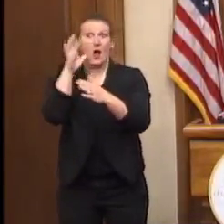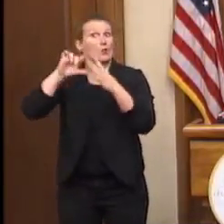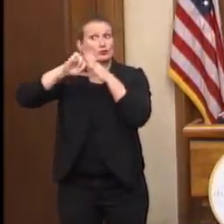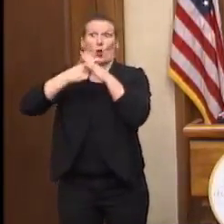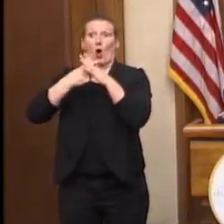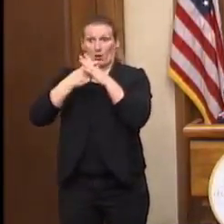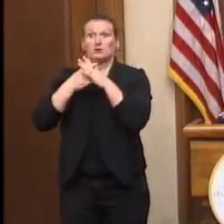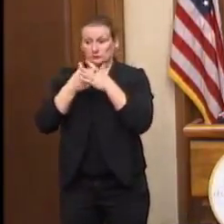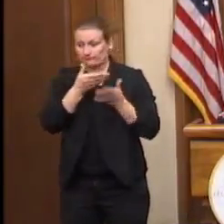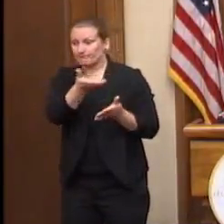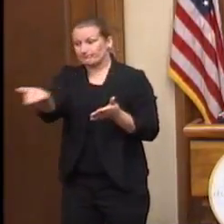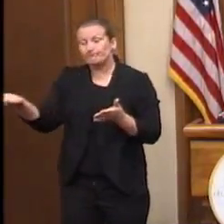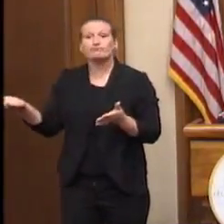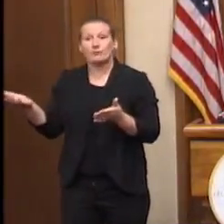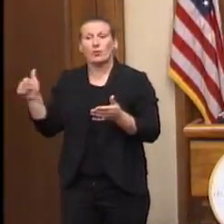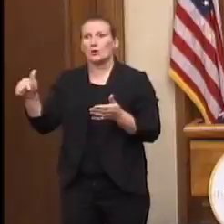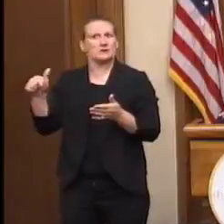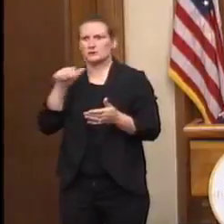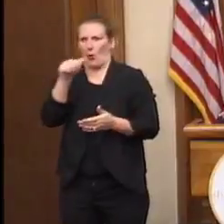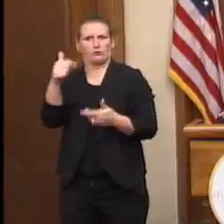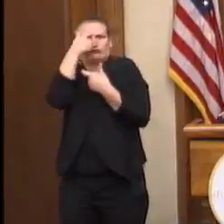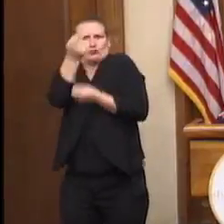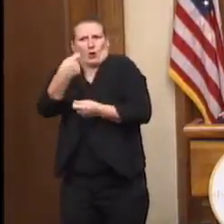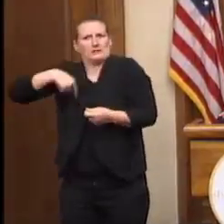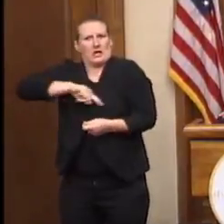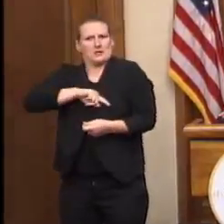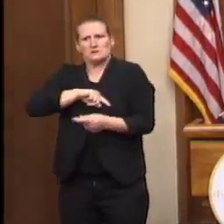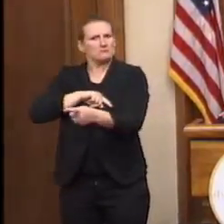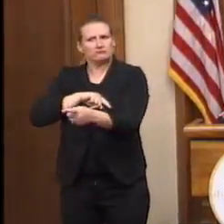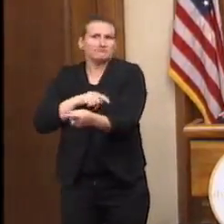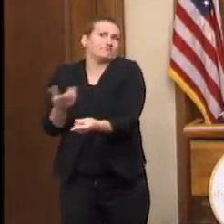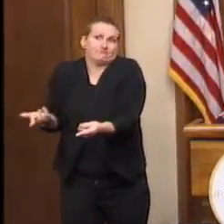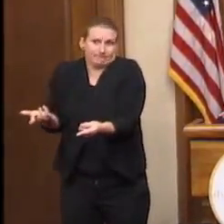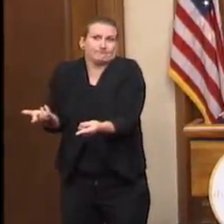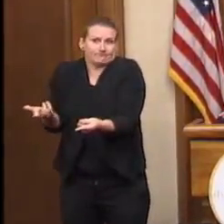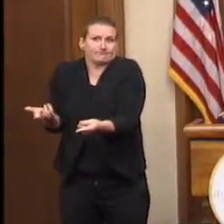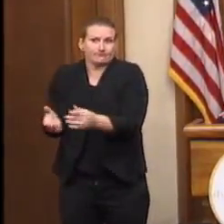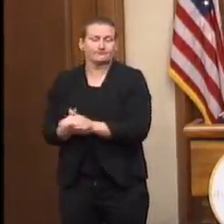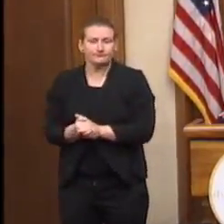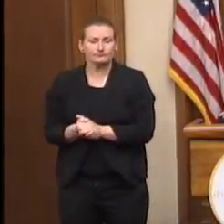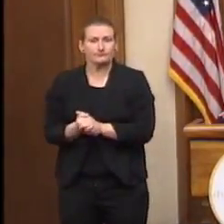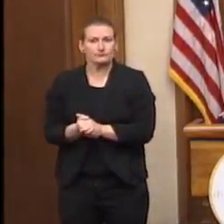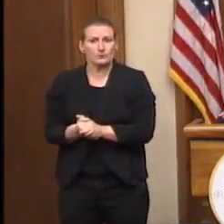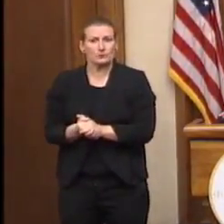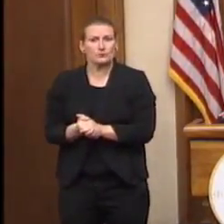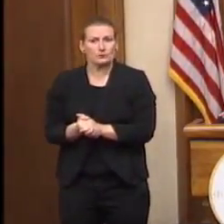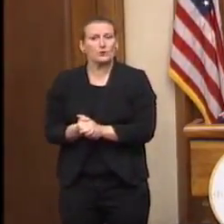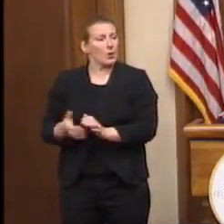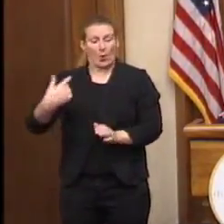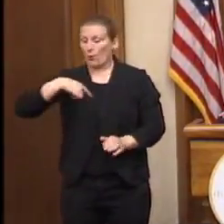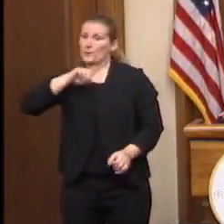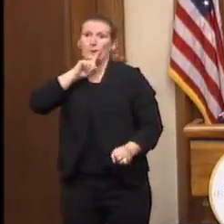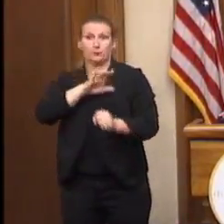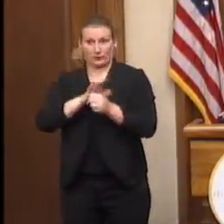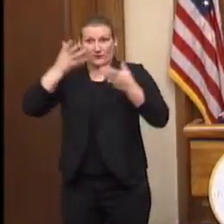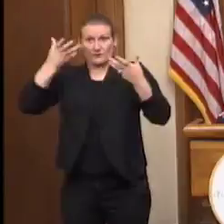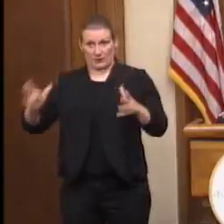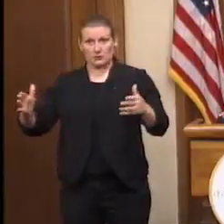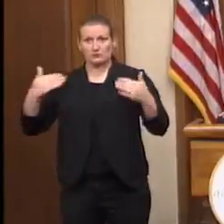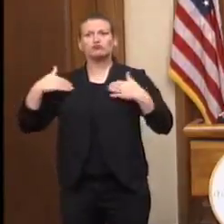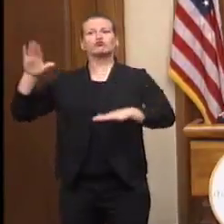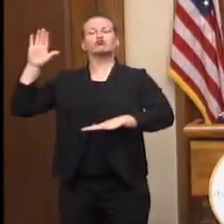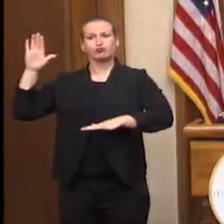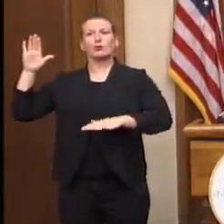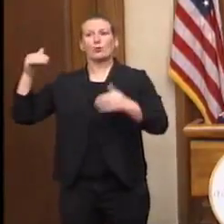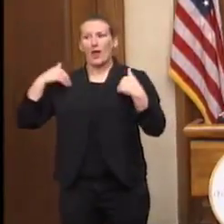a lot of the neighborhoods that don't have the level of trust that they deserve. And so, we take an oath. We have the authority,